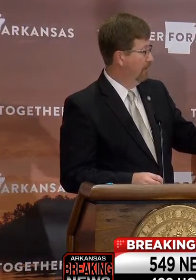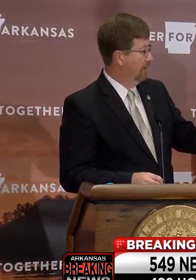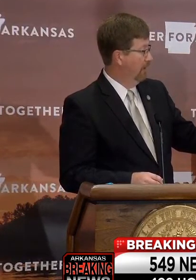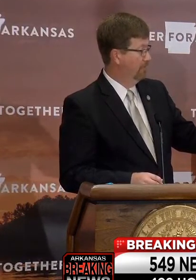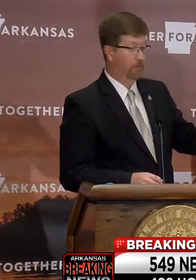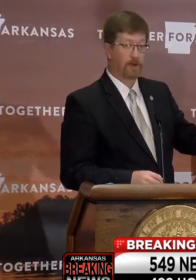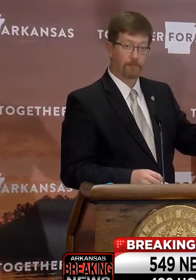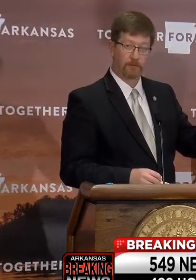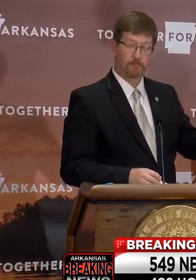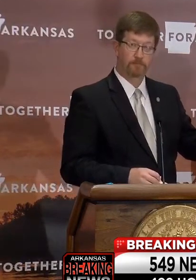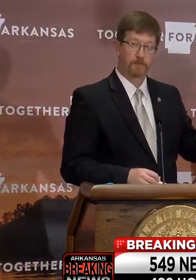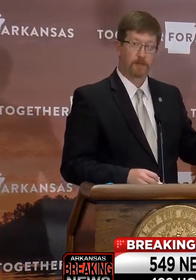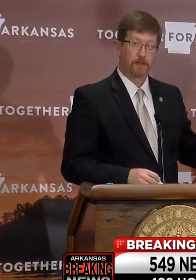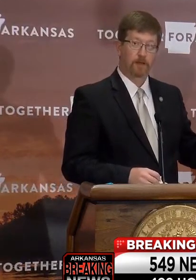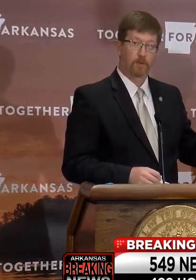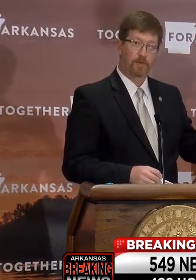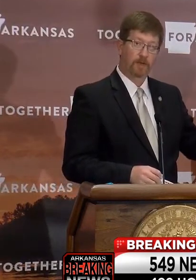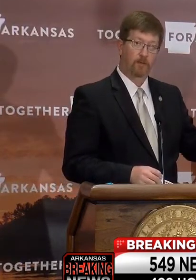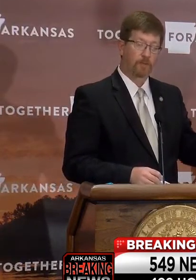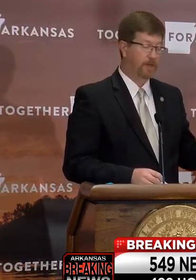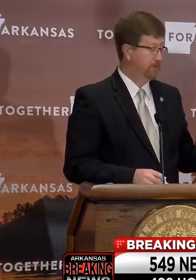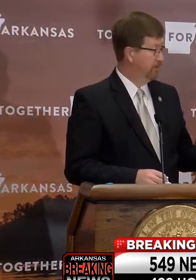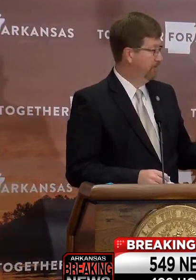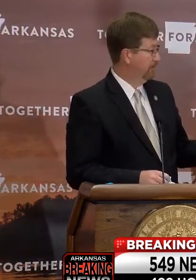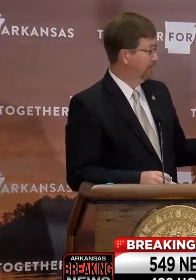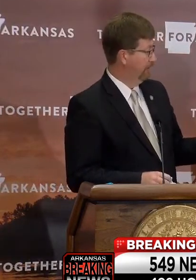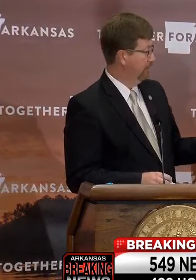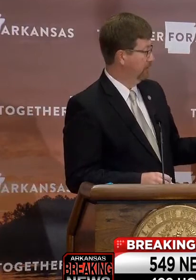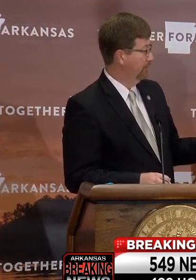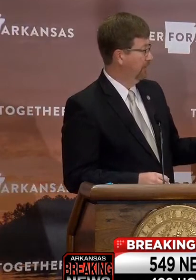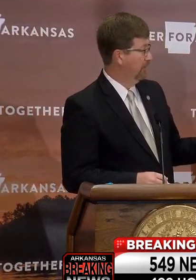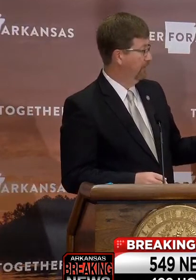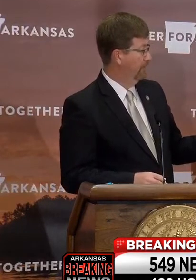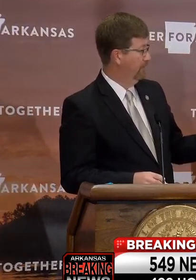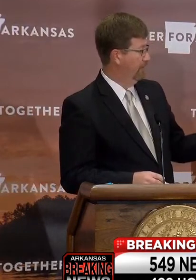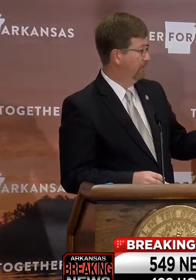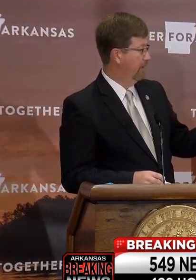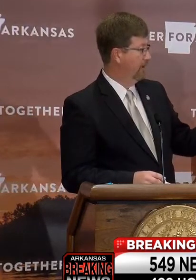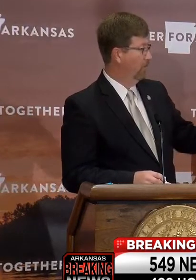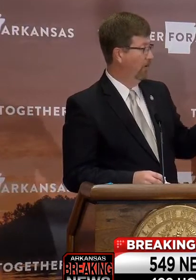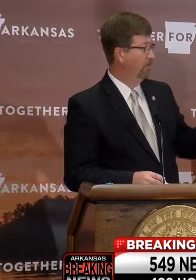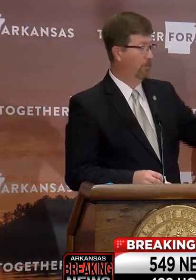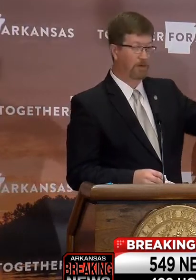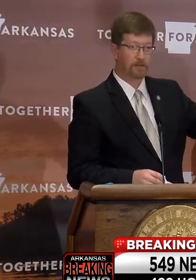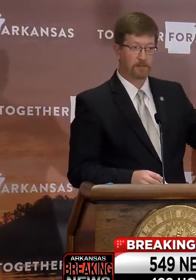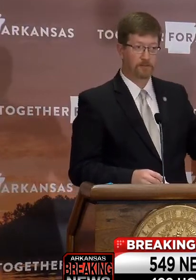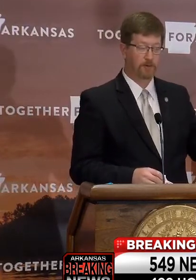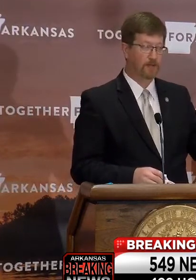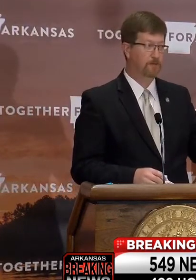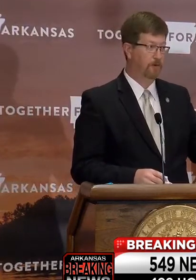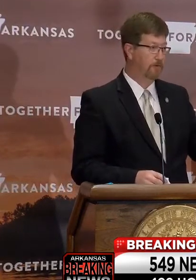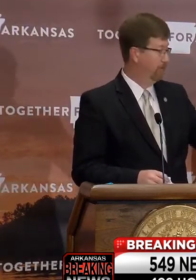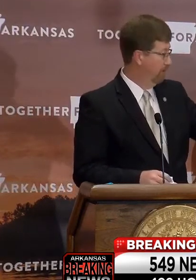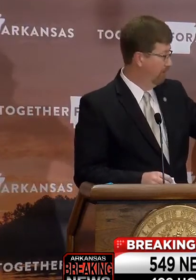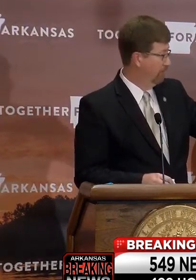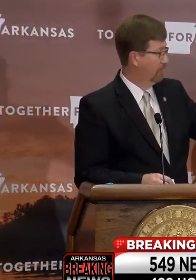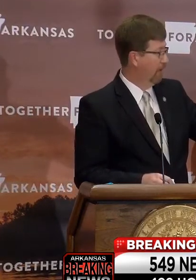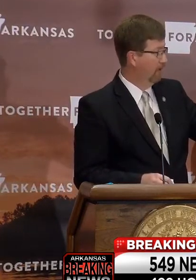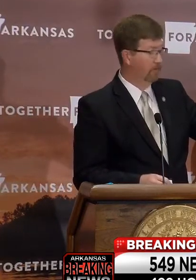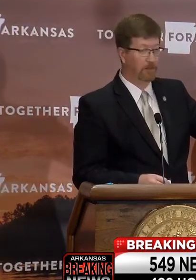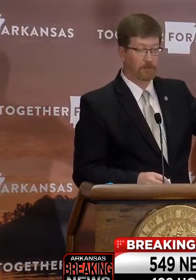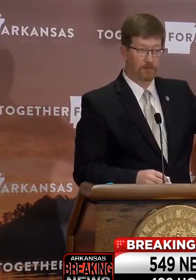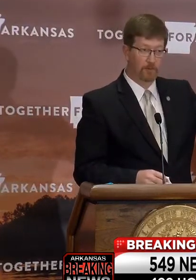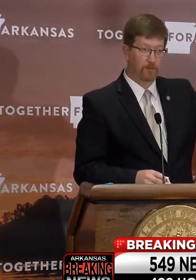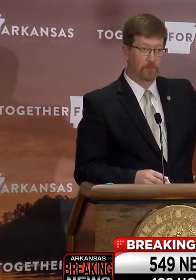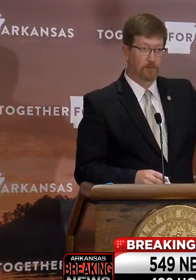numbers for reference. One thing I want to make sure that's clear, there's not a one-to-one transfer from this